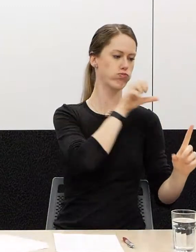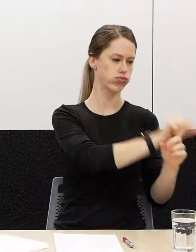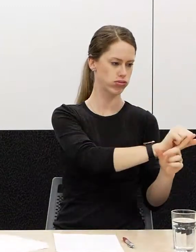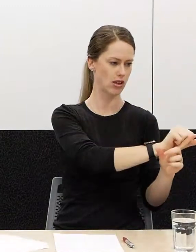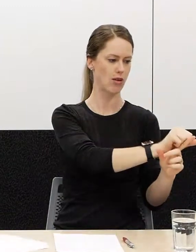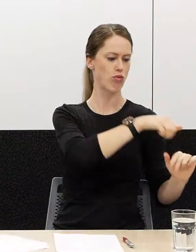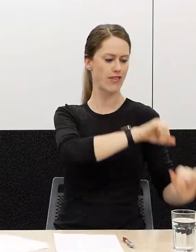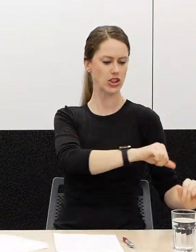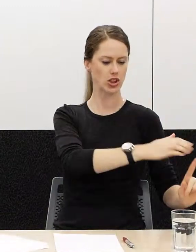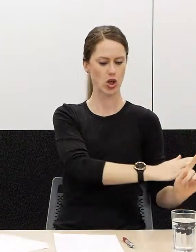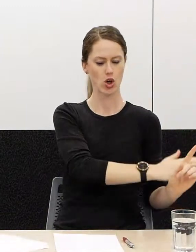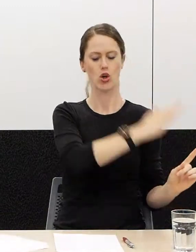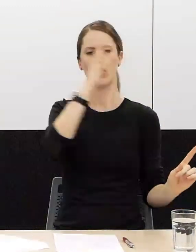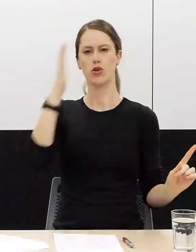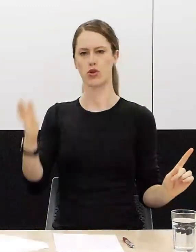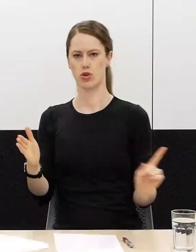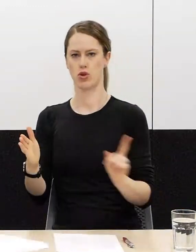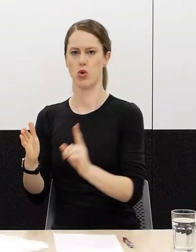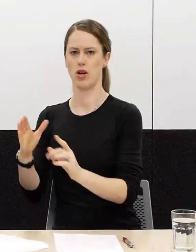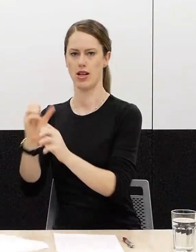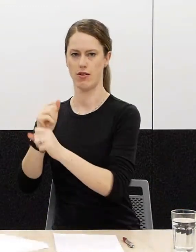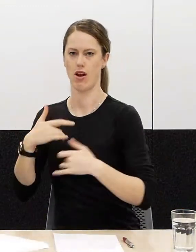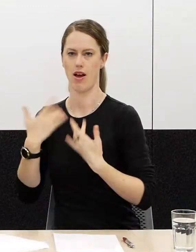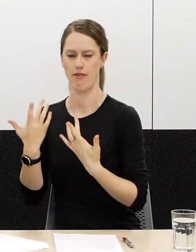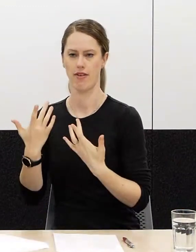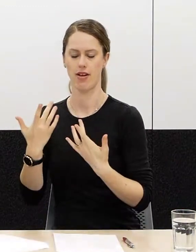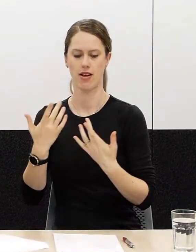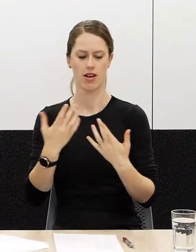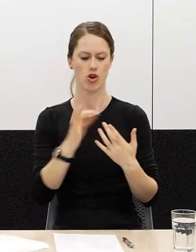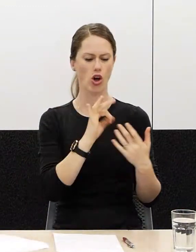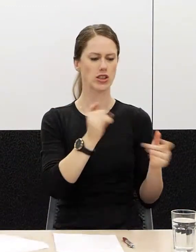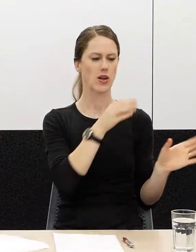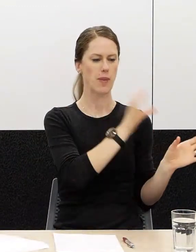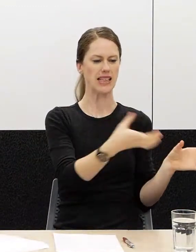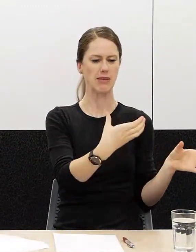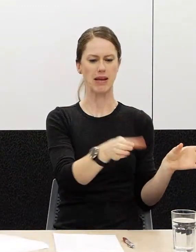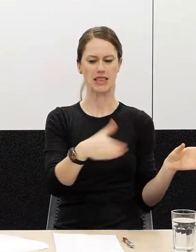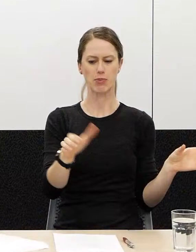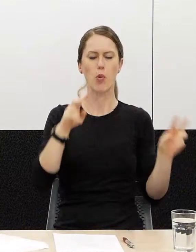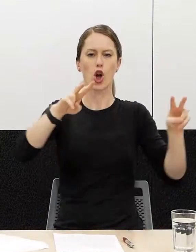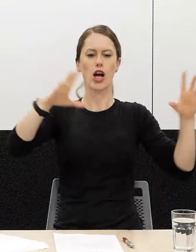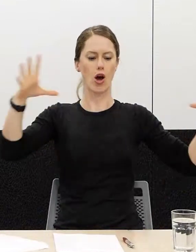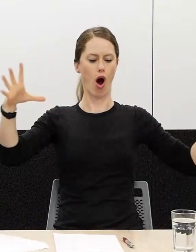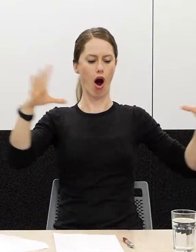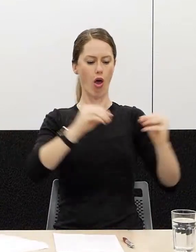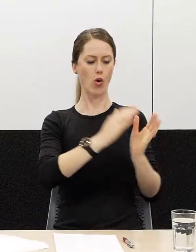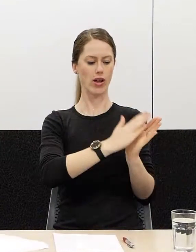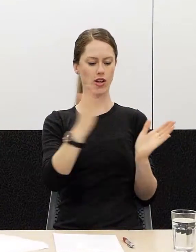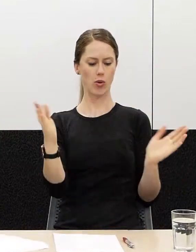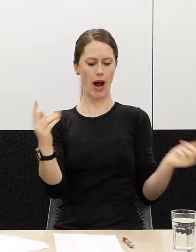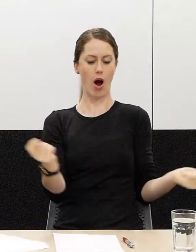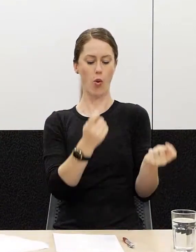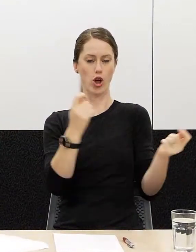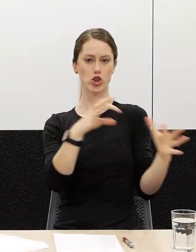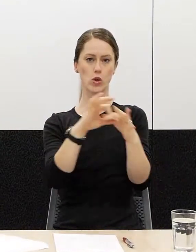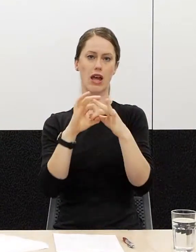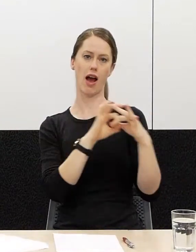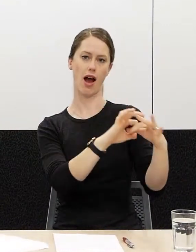whole pathway, not just in pieces, but as a whole pathway and how that works effectively together.